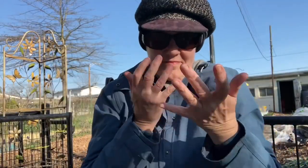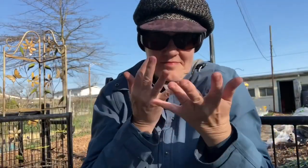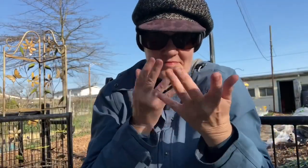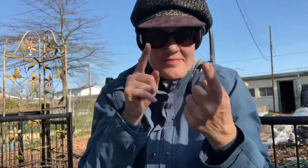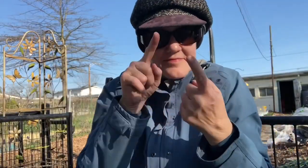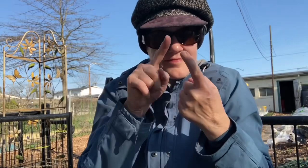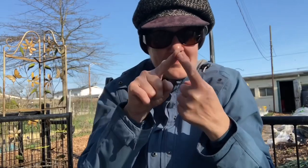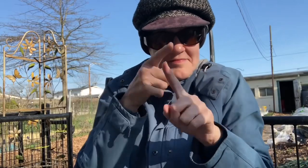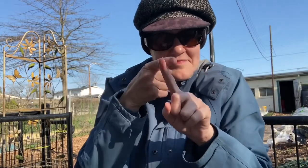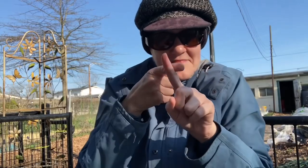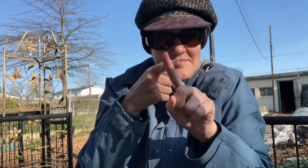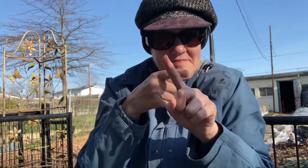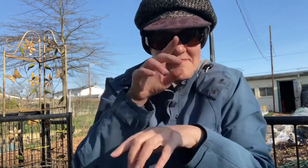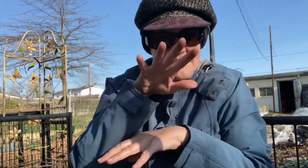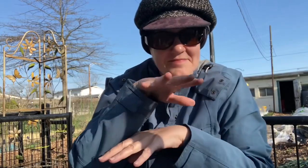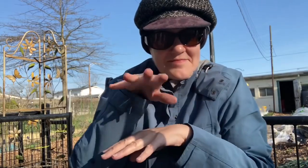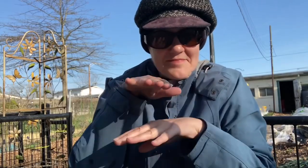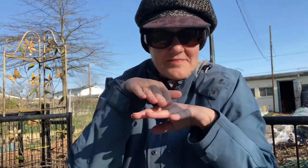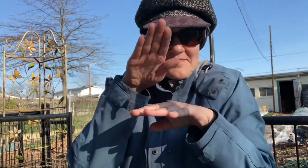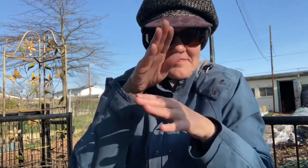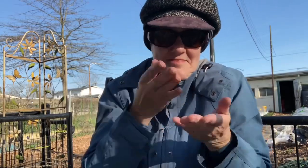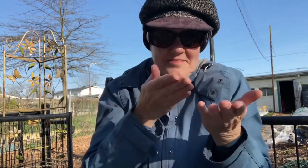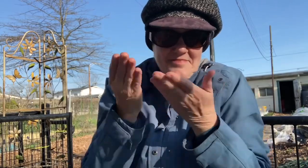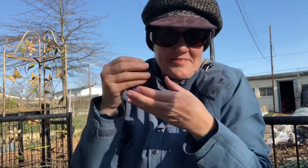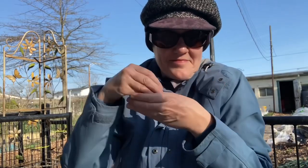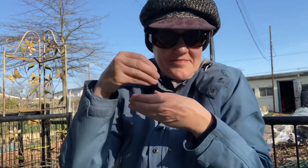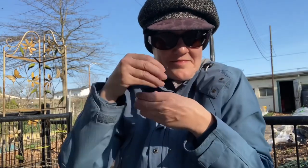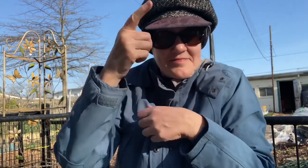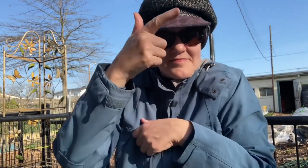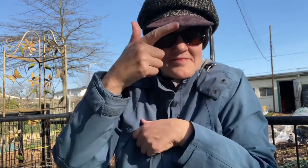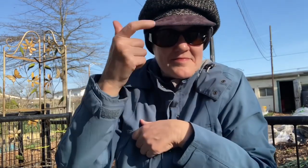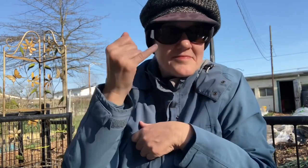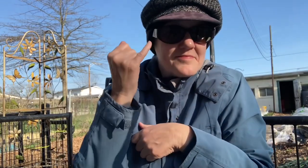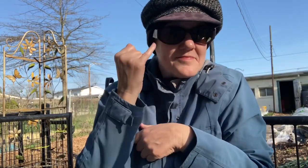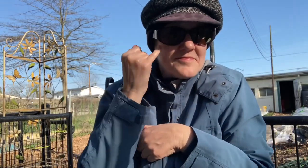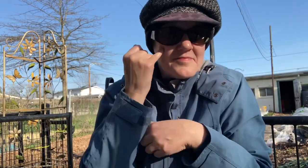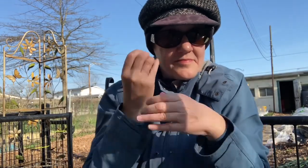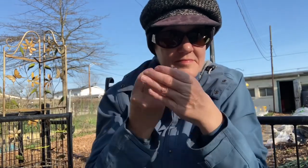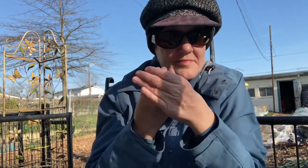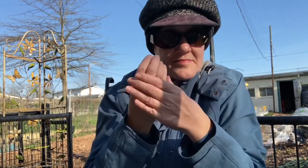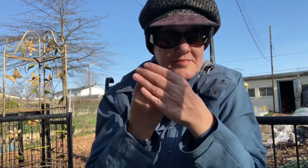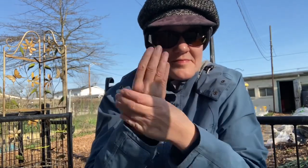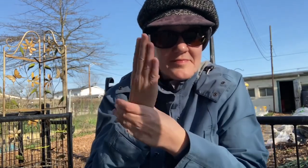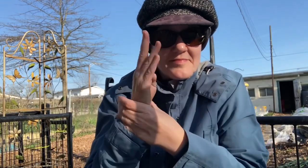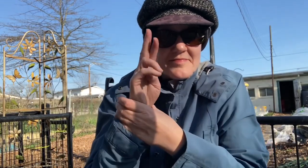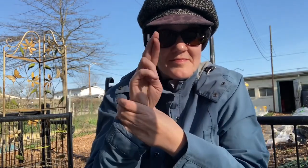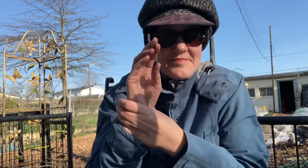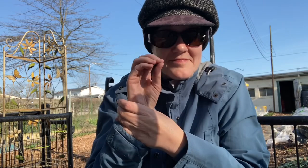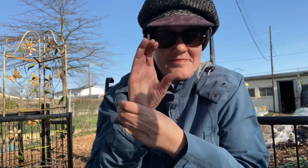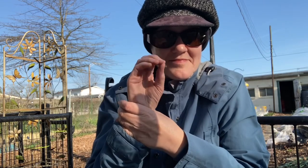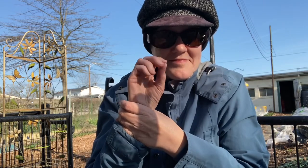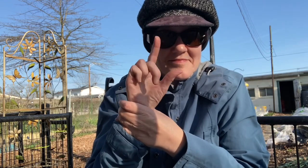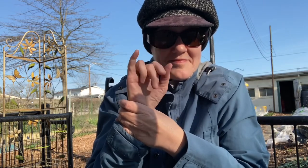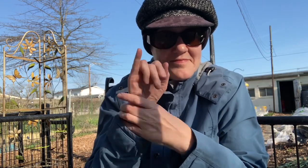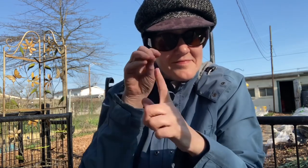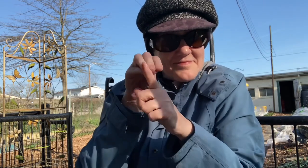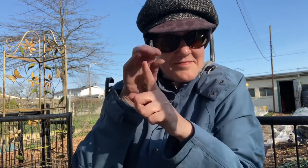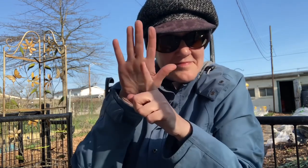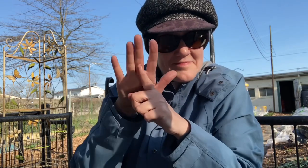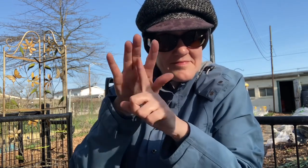Every day I'm going to wait until it gets to be above 55 degrees to bring them outside because if spring broccoli is